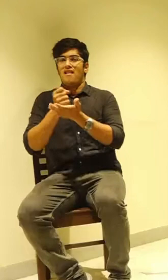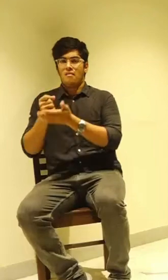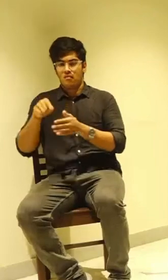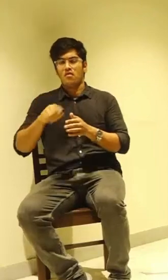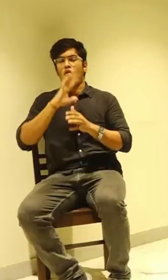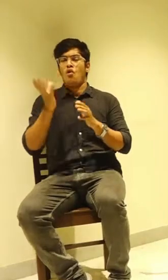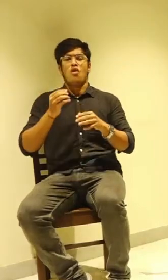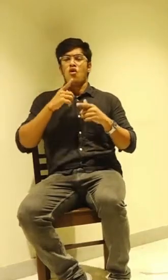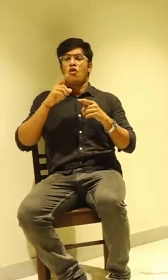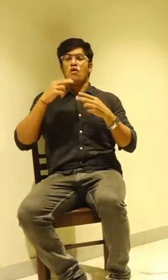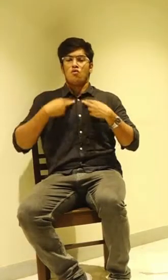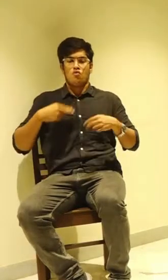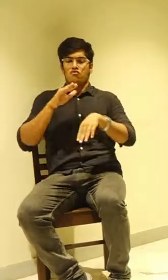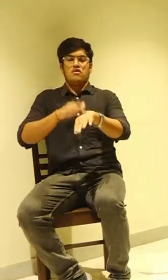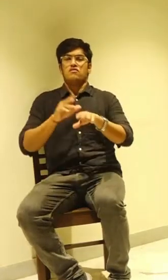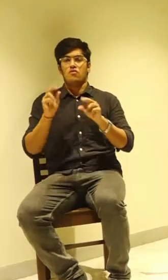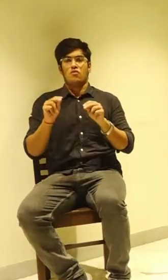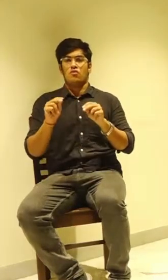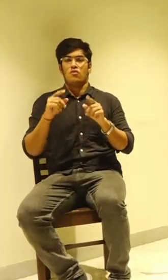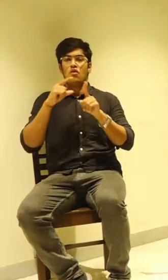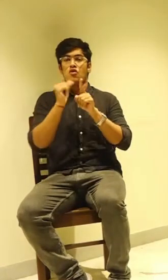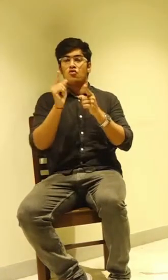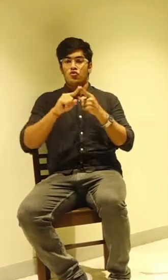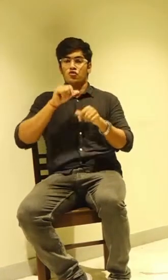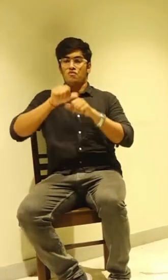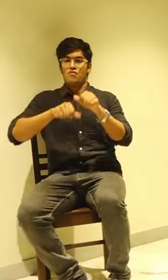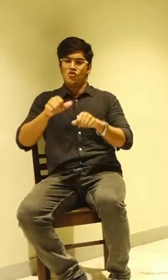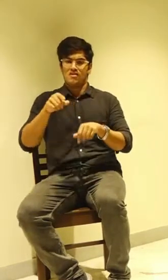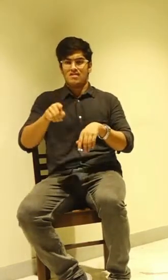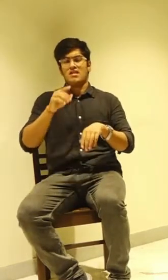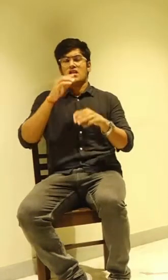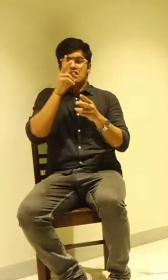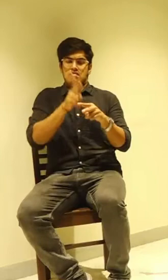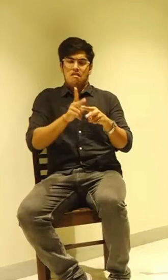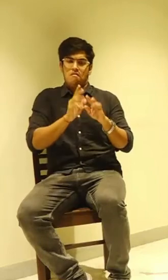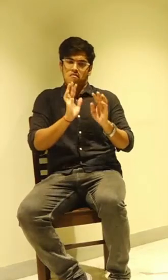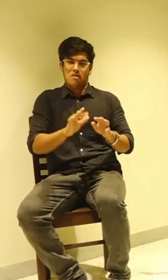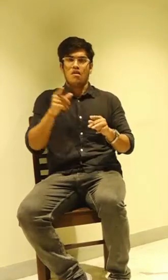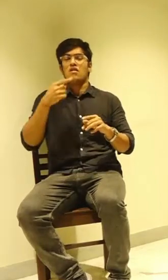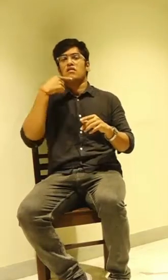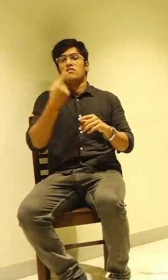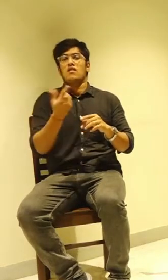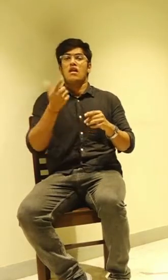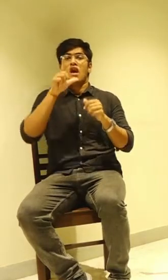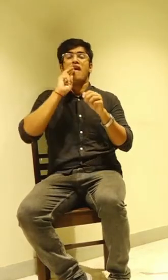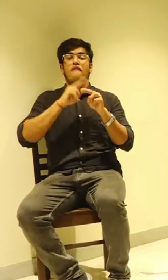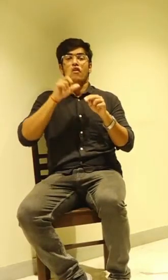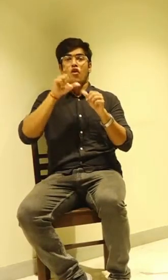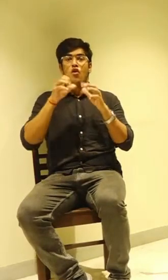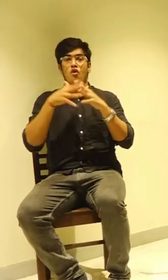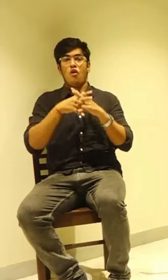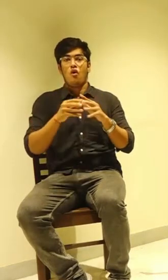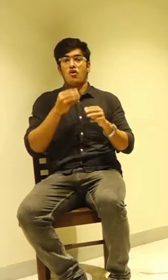you retain the due process guarantee, but create a stipulation in the Constitution that a law made for a giving effect or